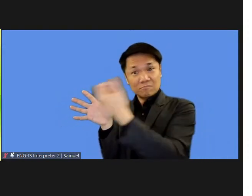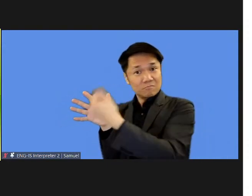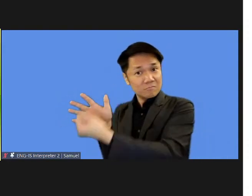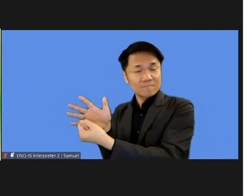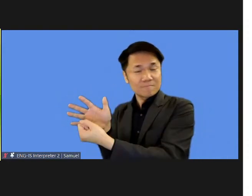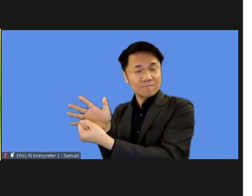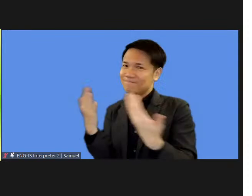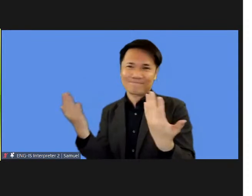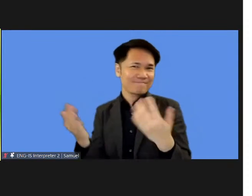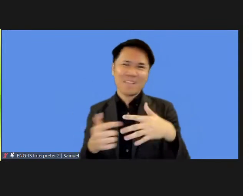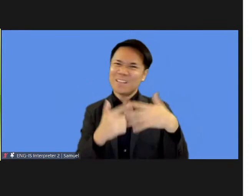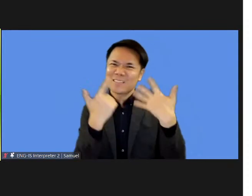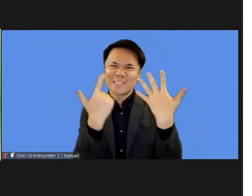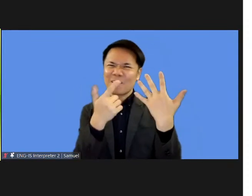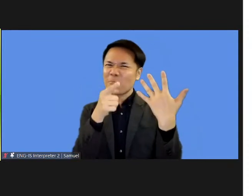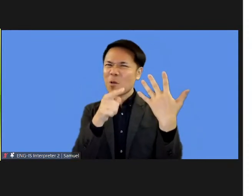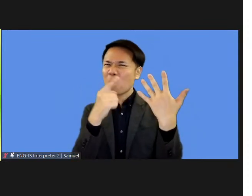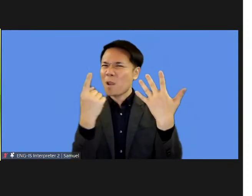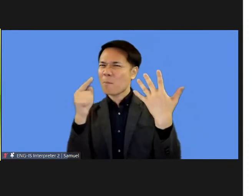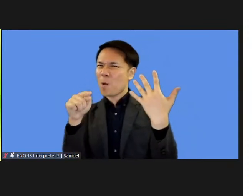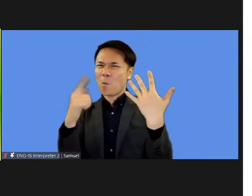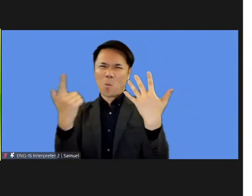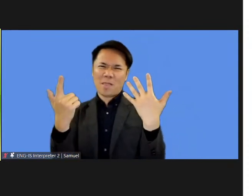electricity, it is still recognized that